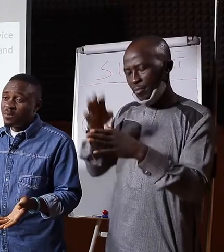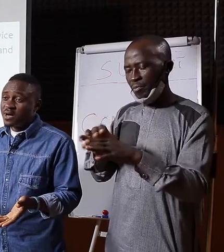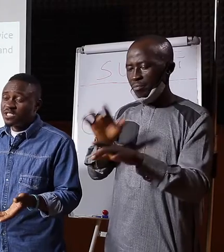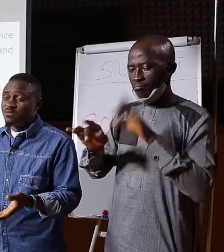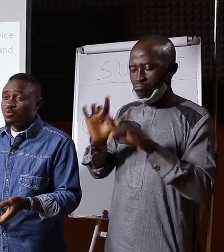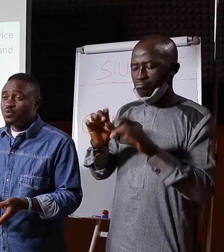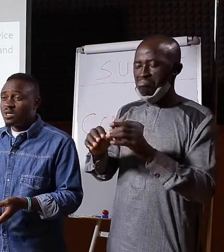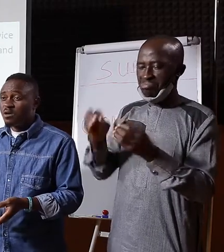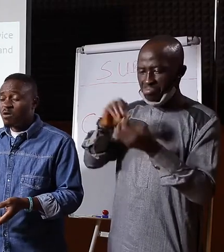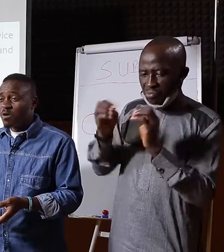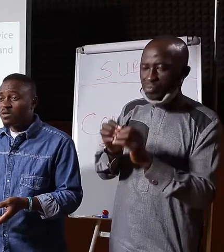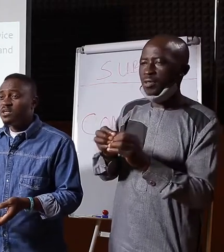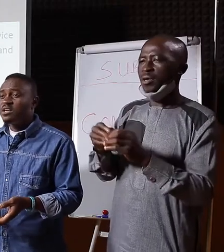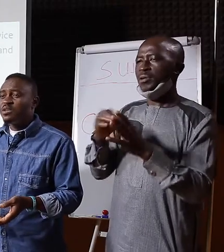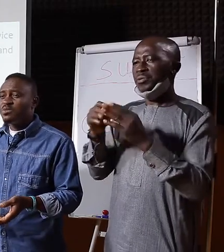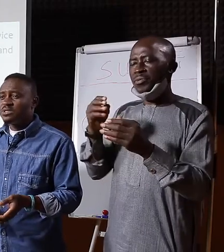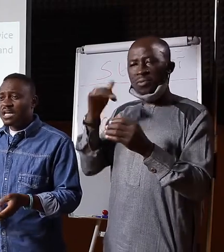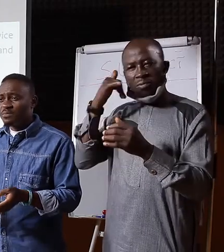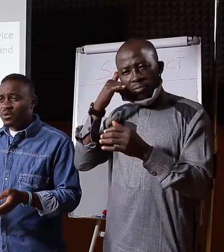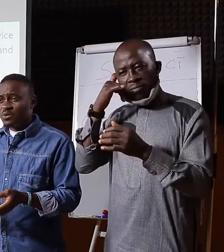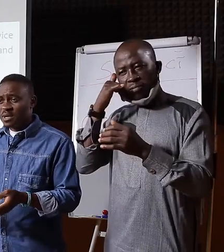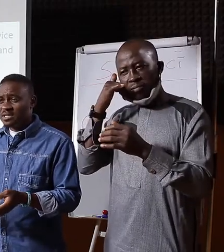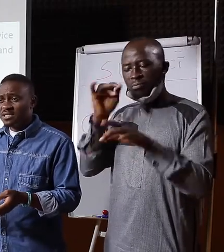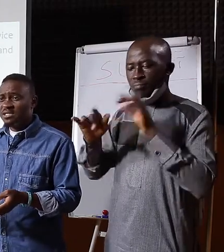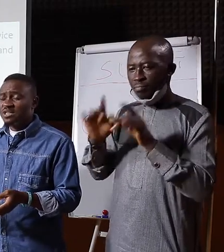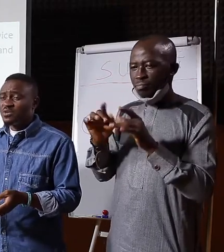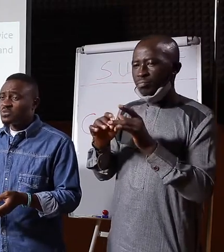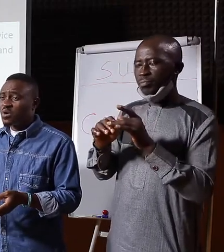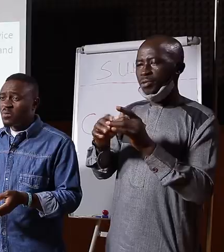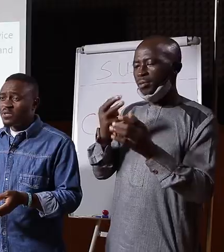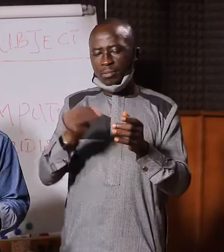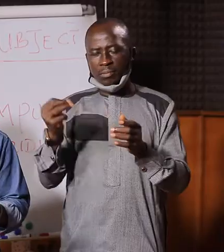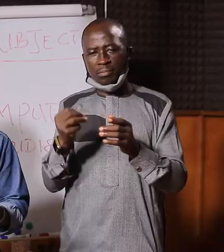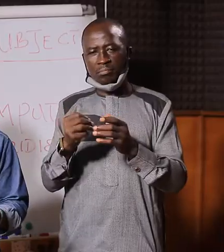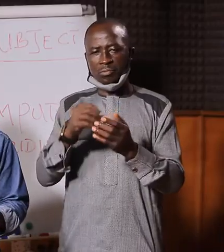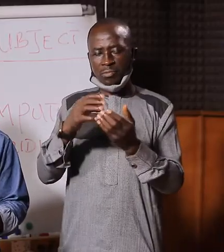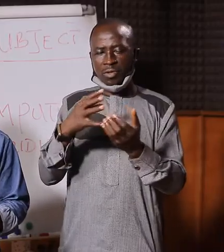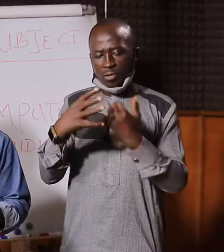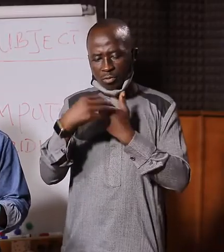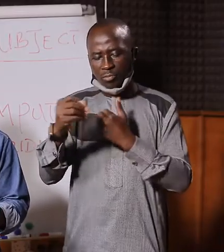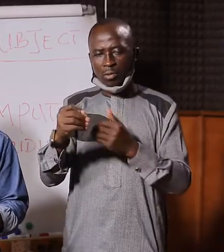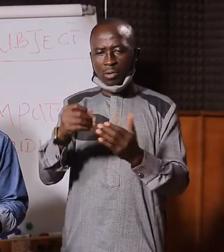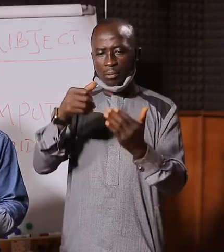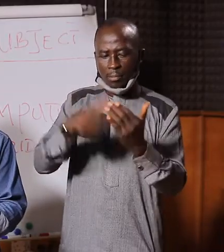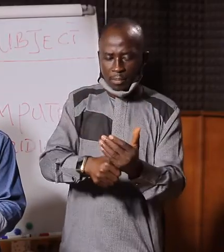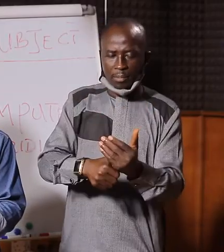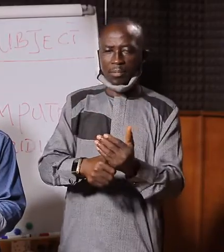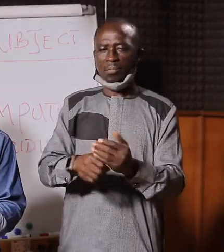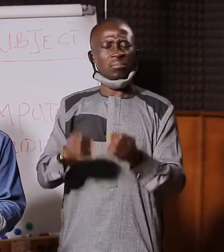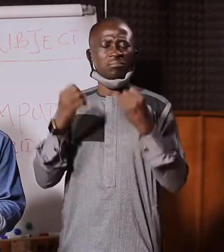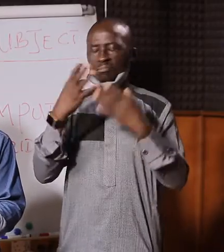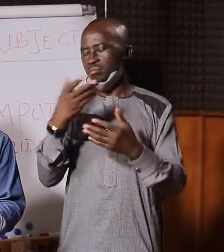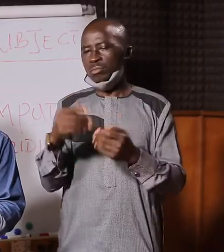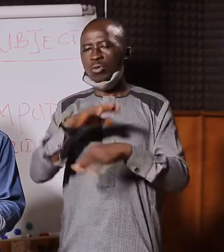type numbers if you want to make a call. You could type documents. You could copy and paste, and so on and so forth. All those